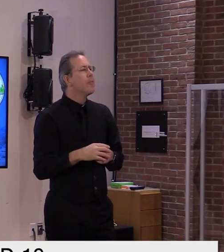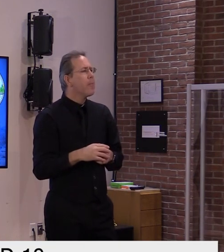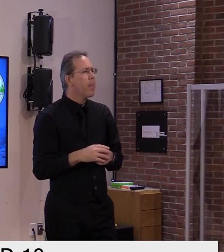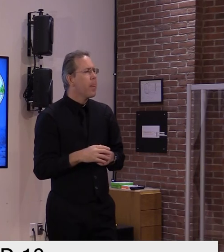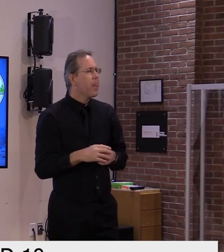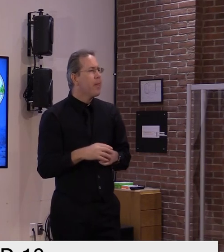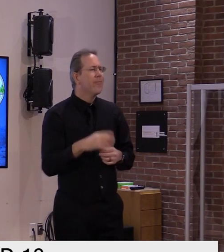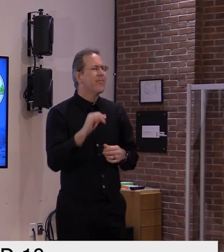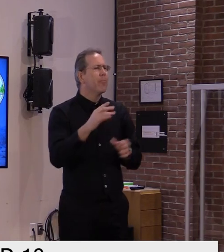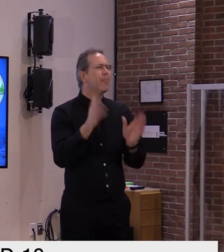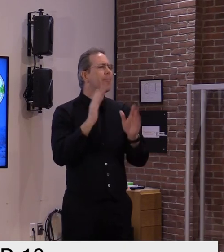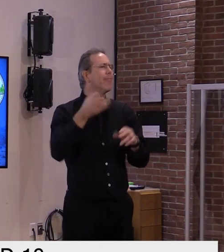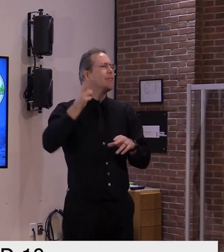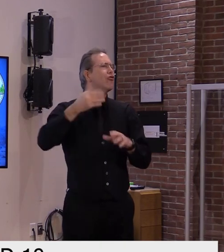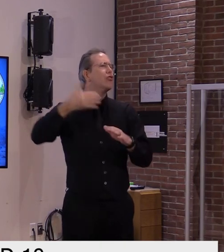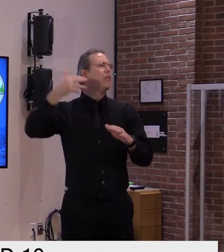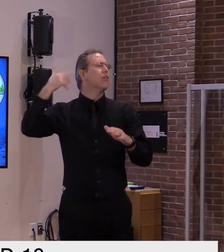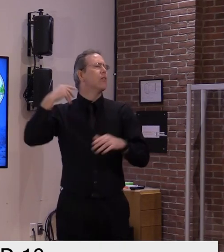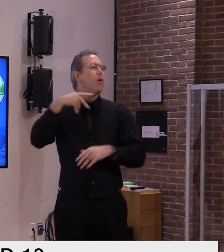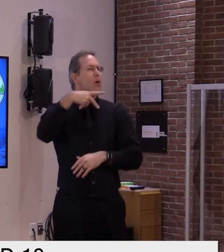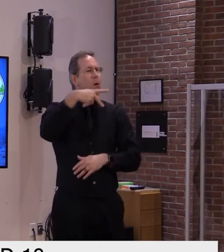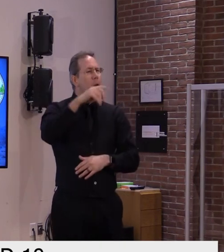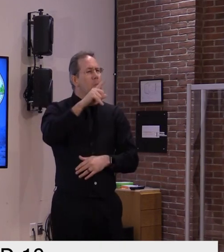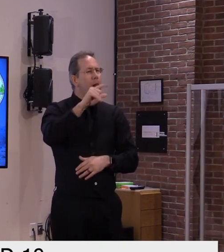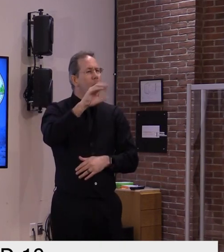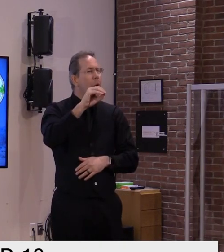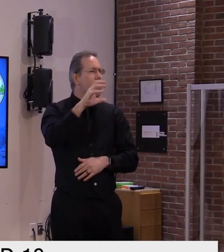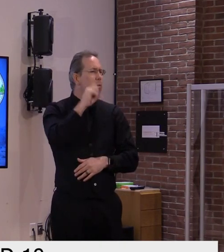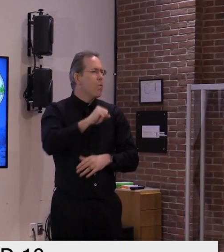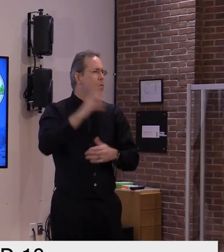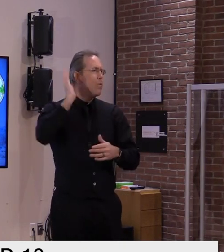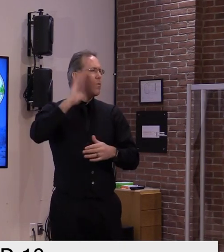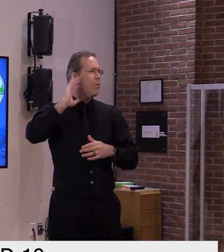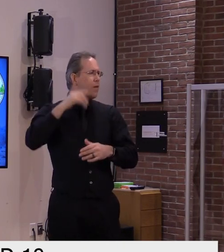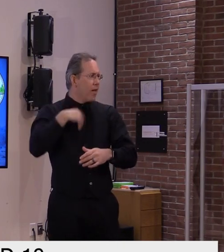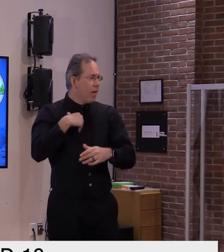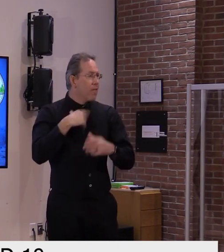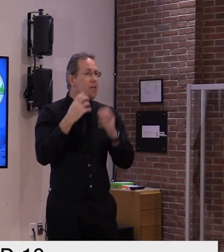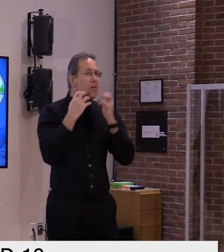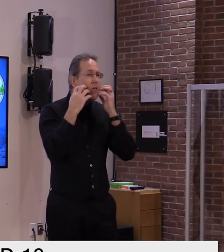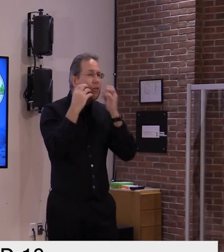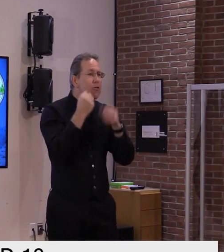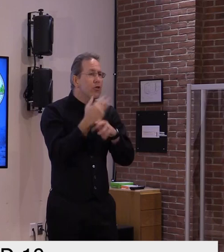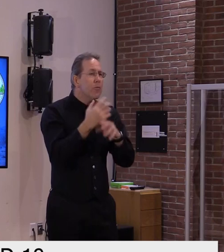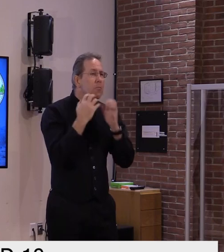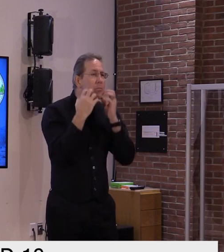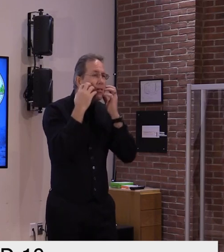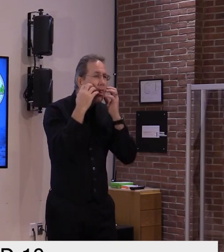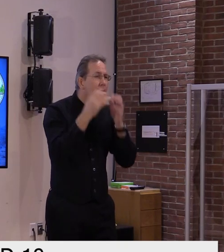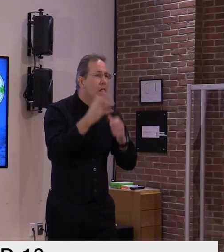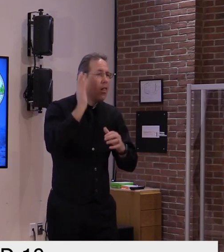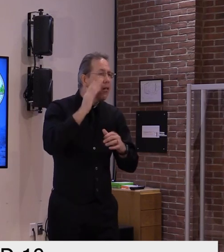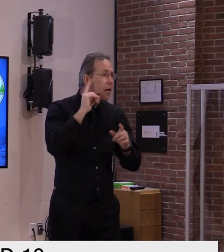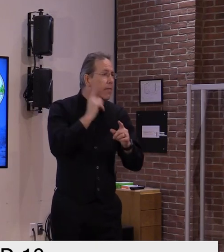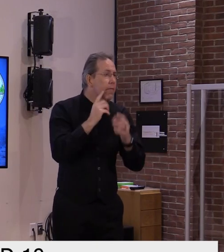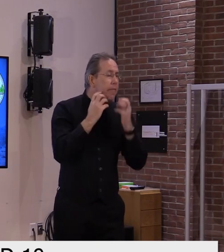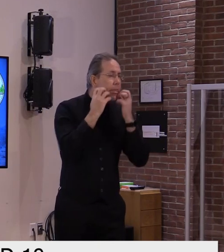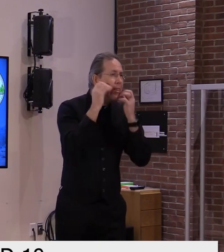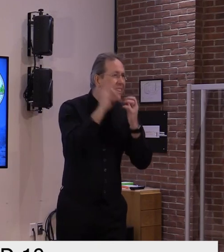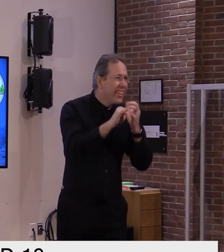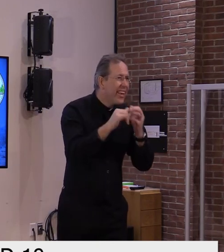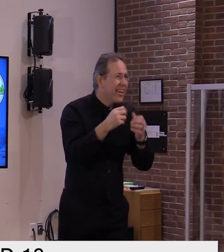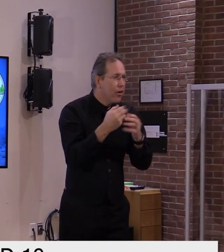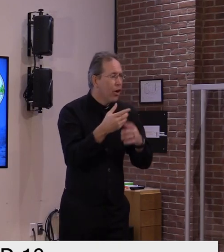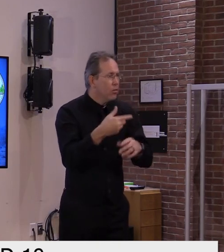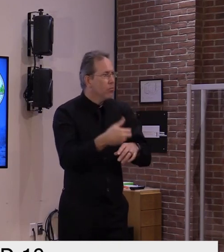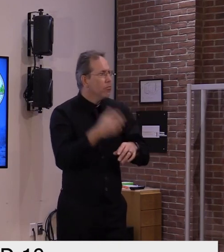mumps, rubella, you know, we're way into the mid and upper 90%. So clearly, we can